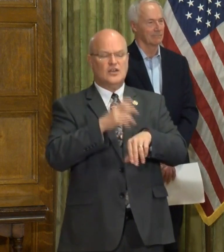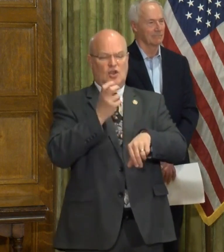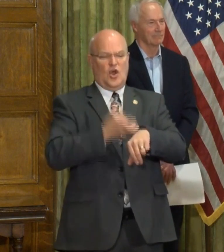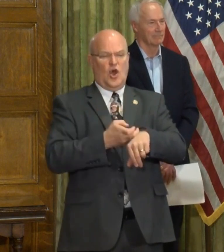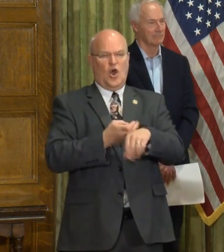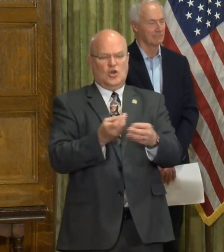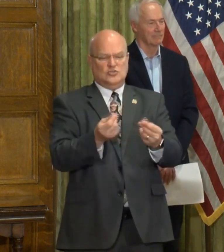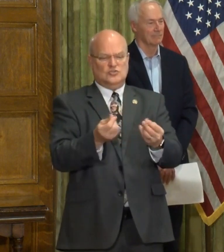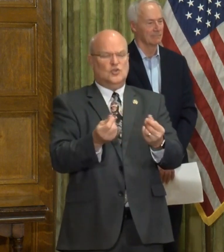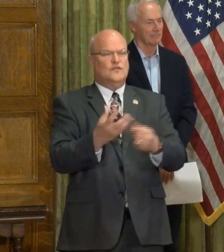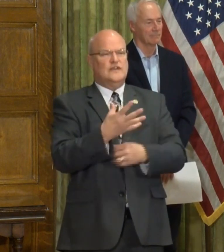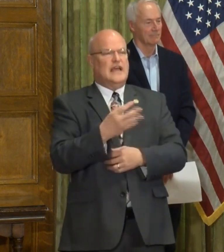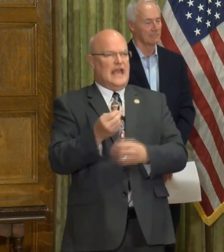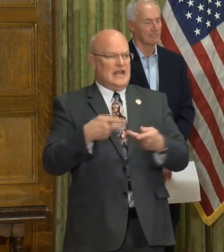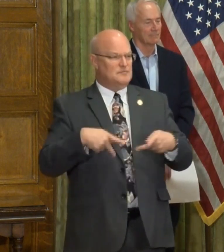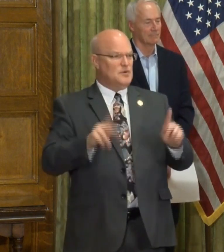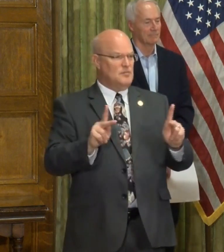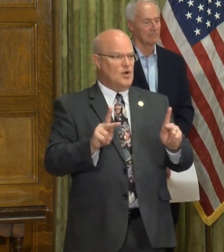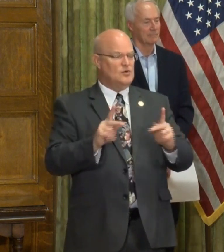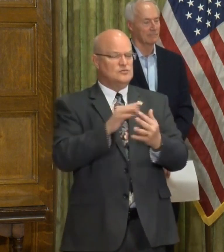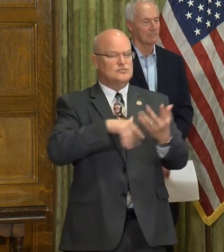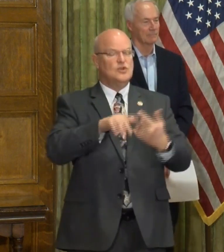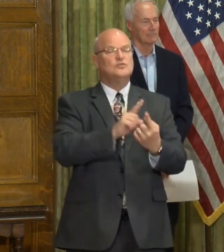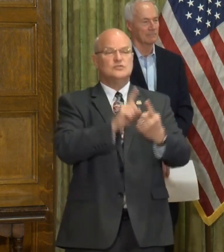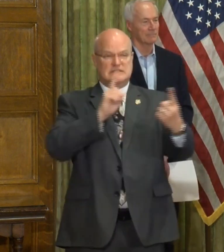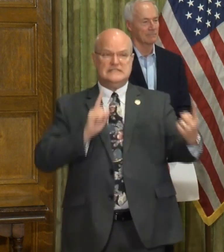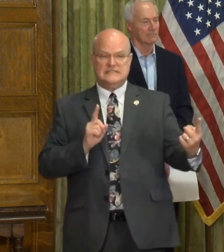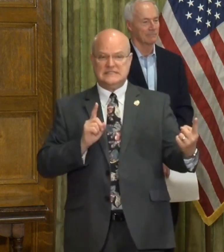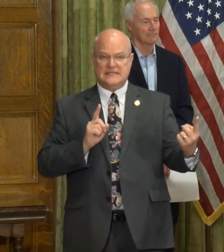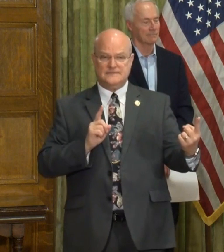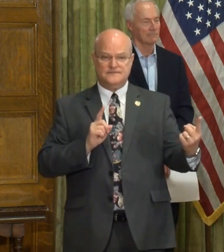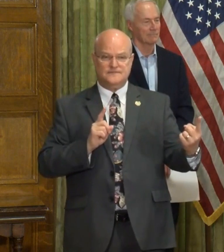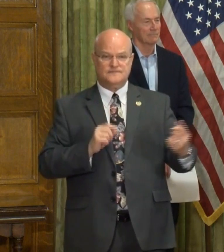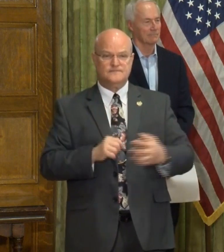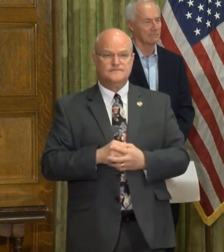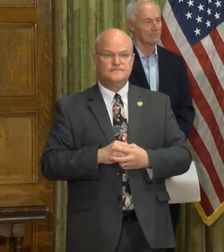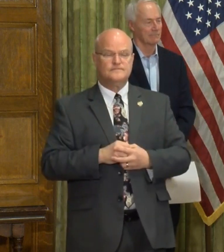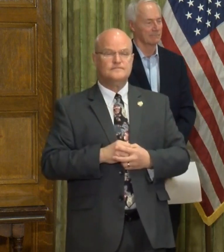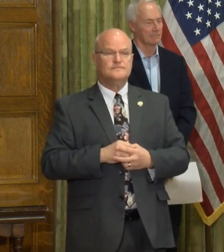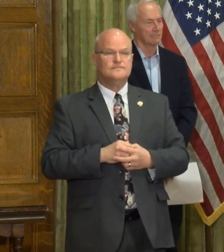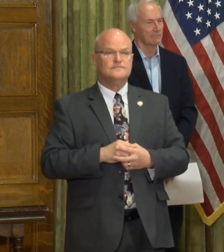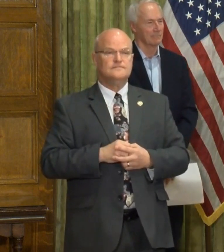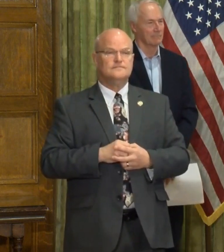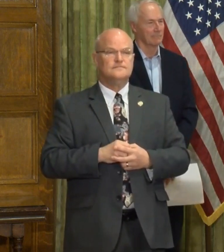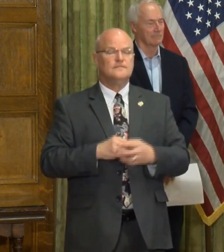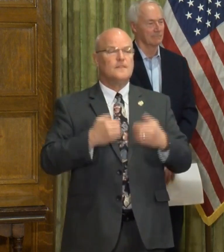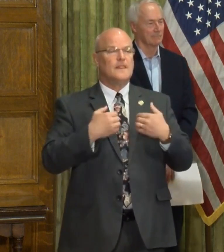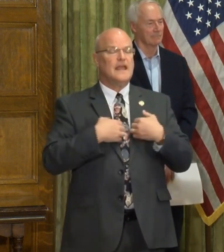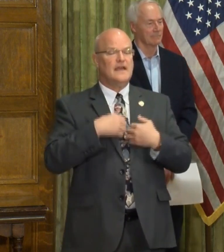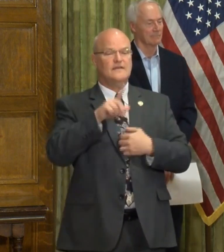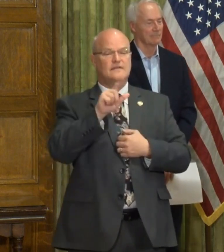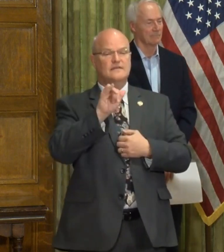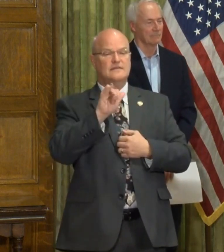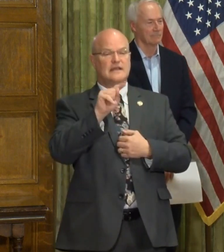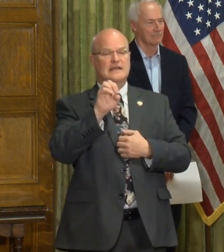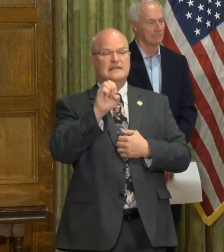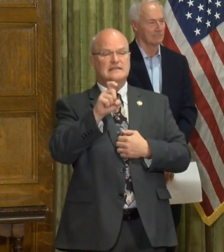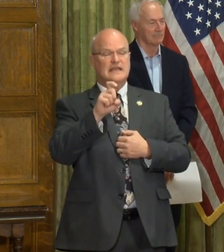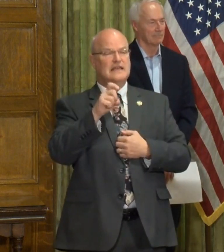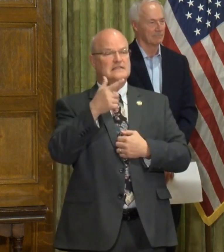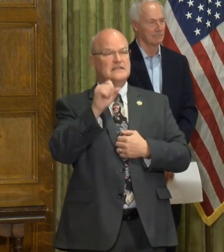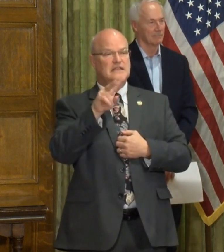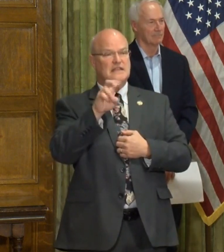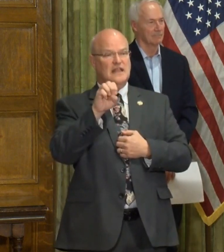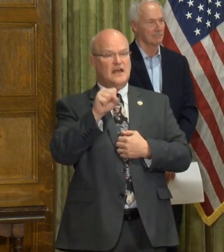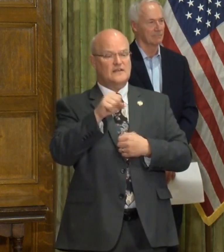contact on a hard surface, and it promotes social distancing. They are to carry latex gloves,